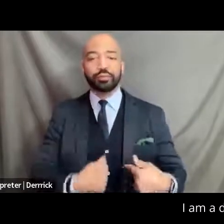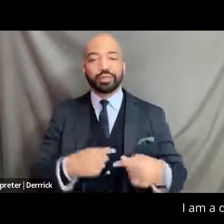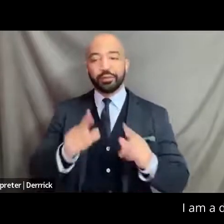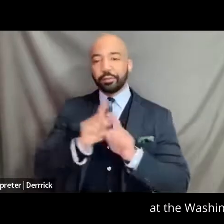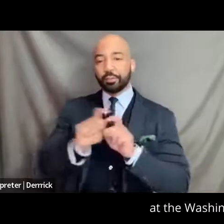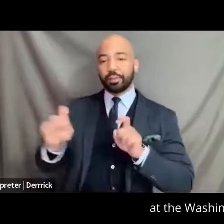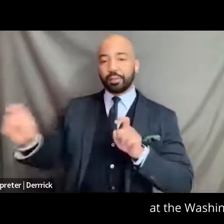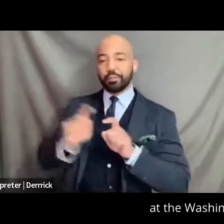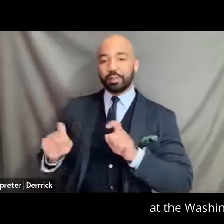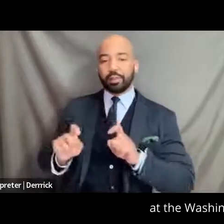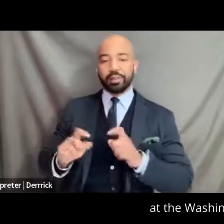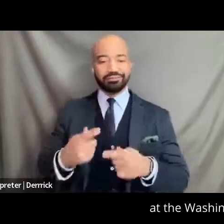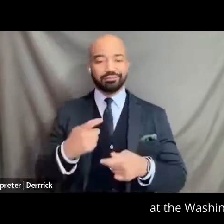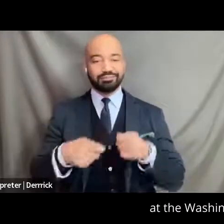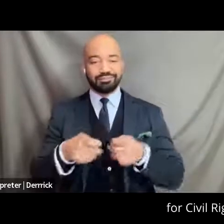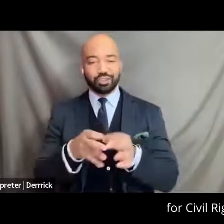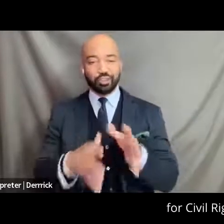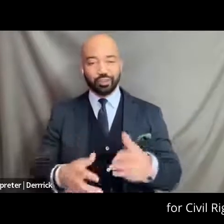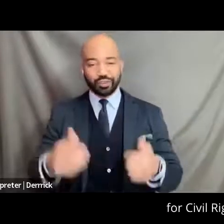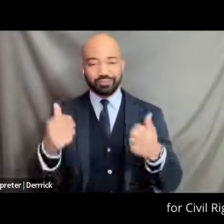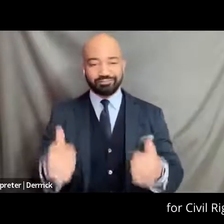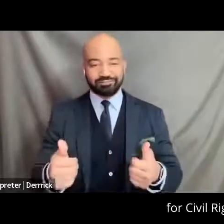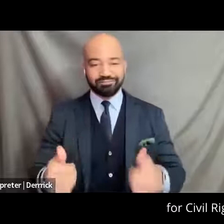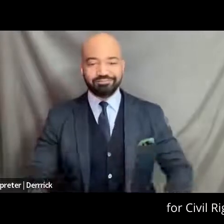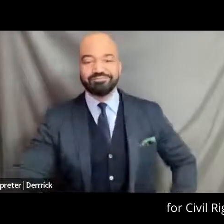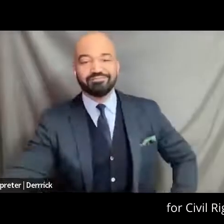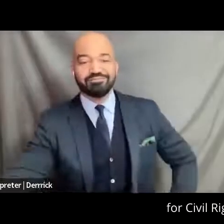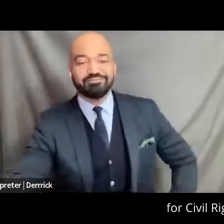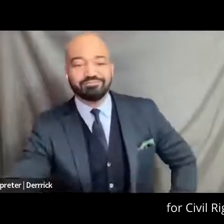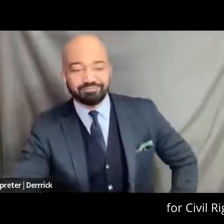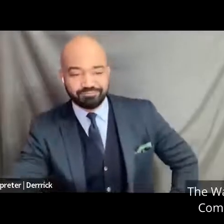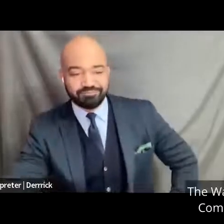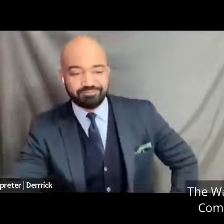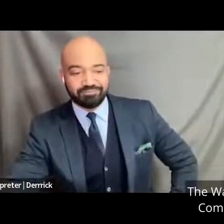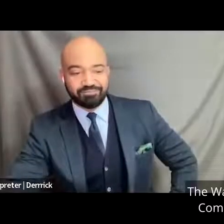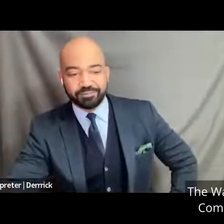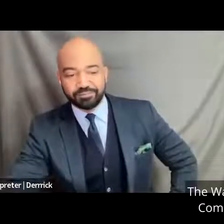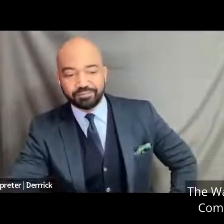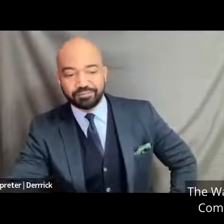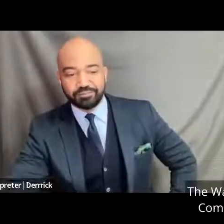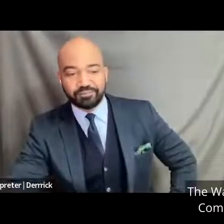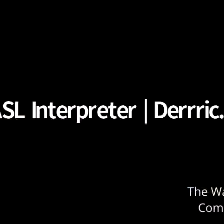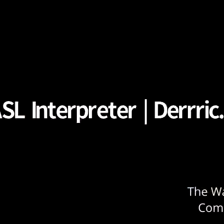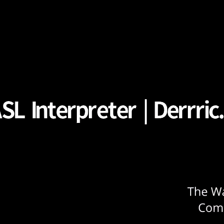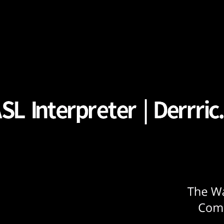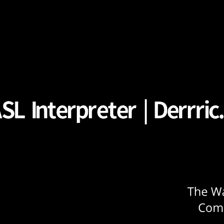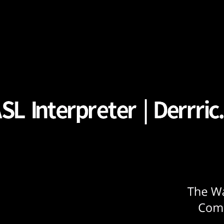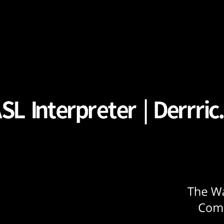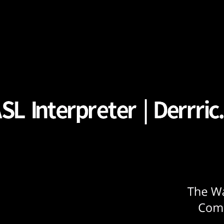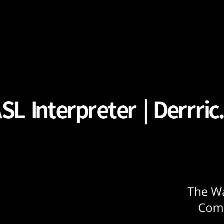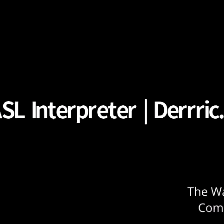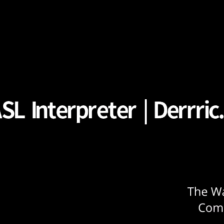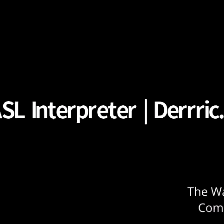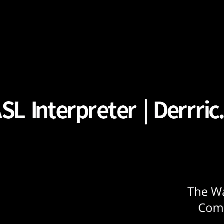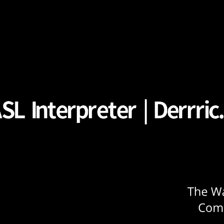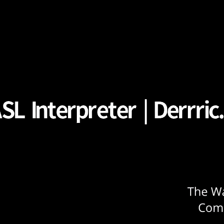legal director at the washington lawyers committee for civil rights and urban affairs the washington lawyers committee